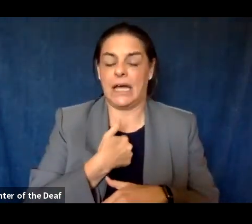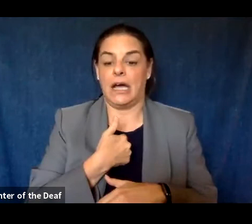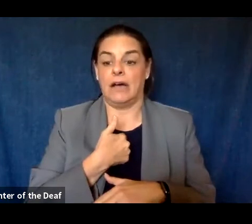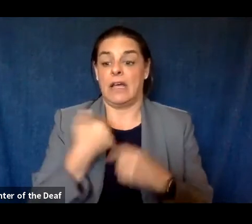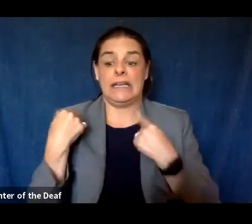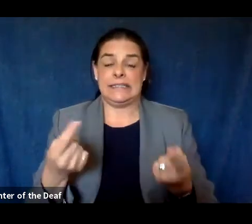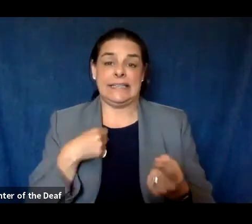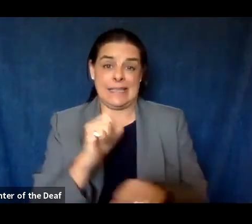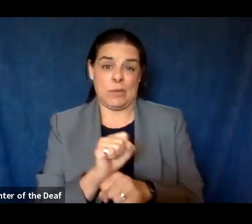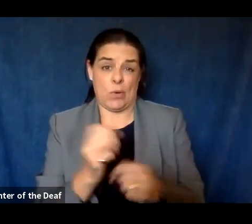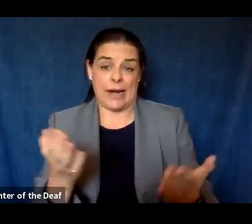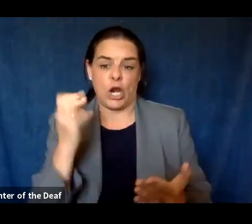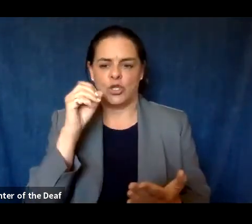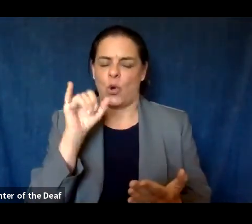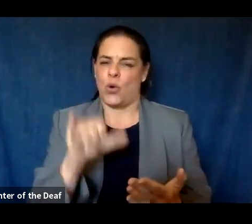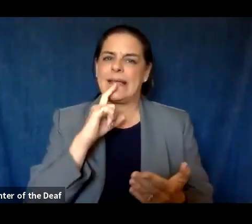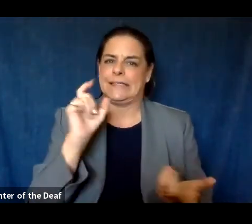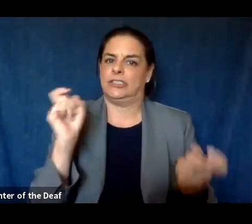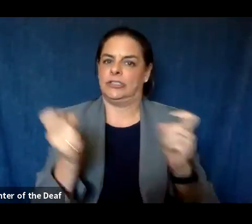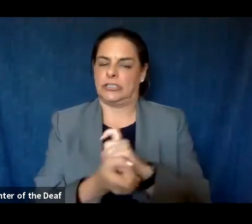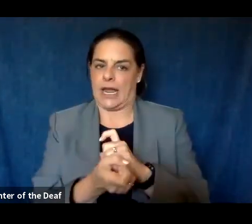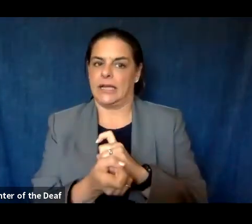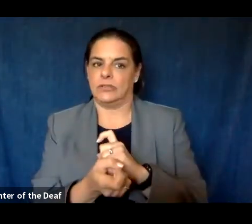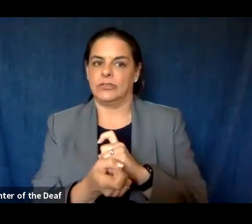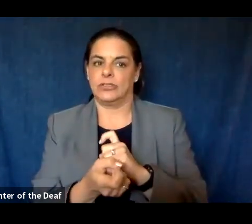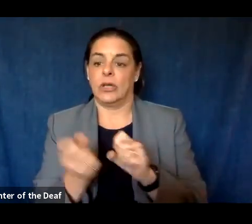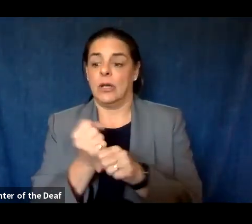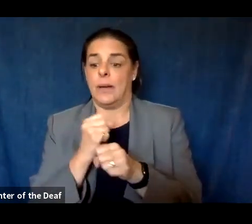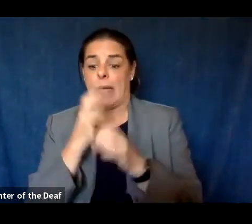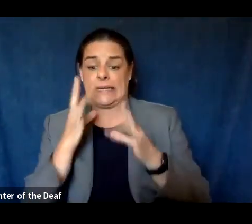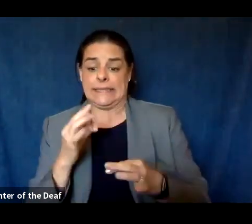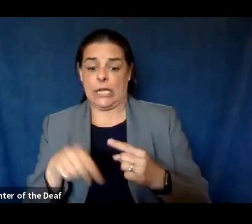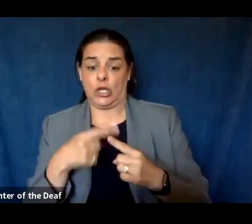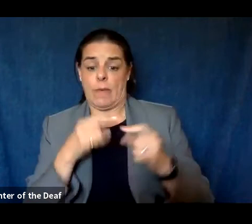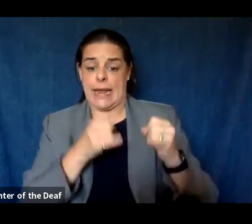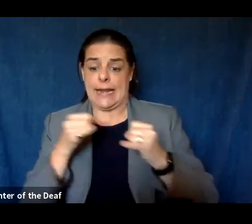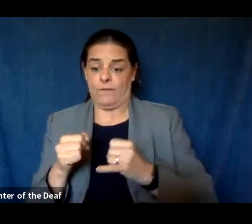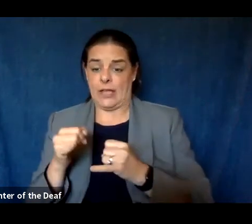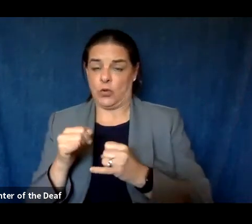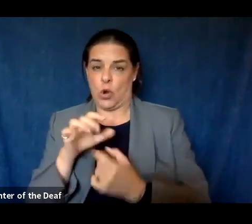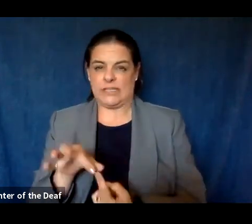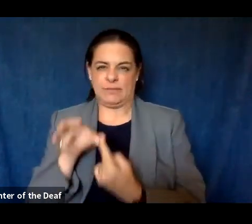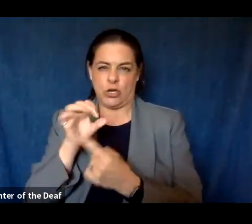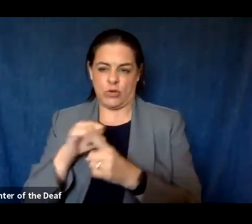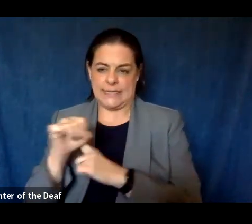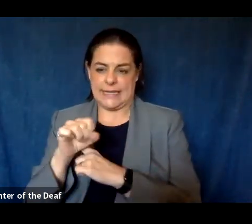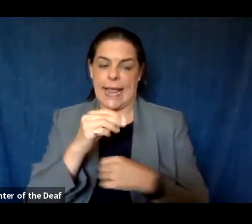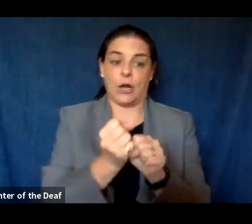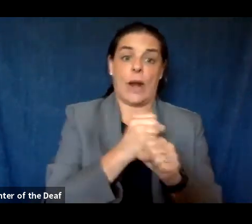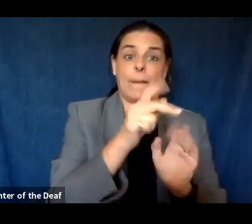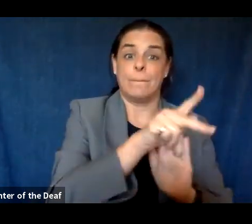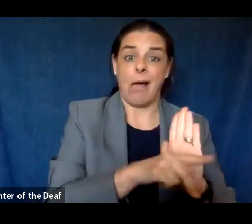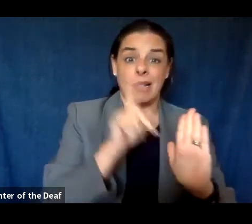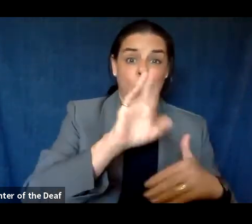time here. So this is a shift for making decisions about individual situations and creating policy for the